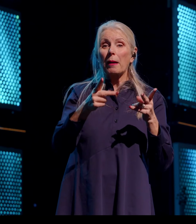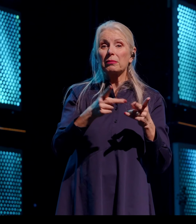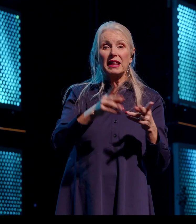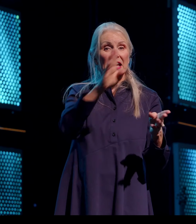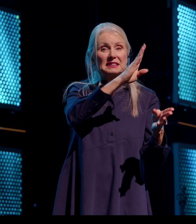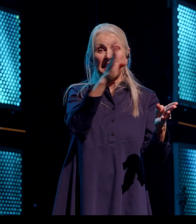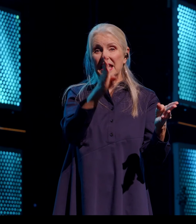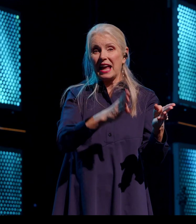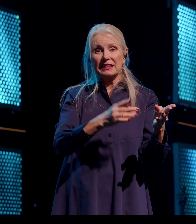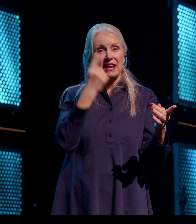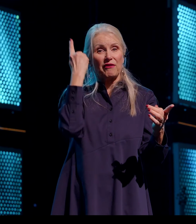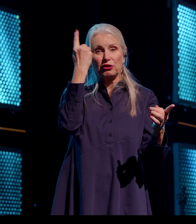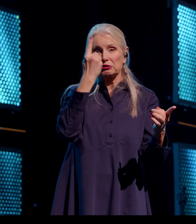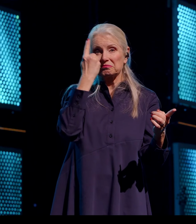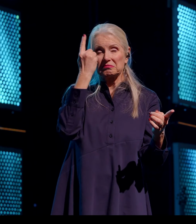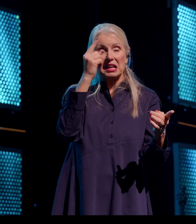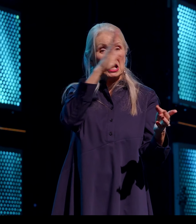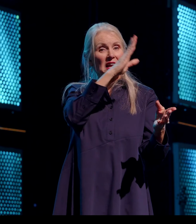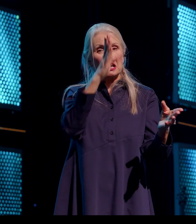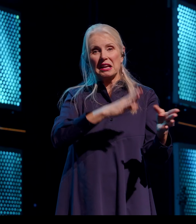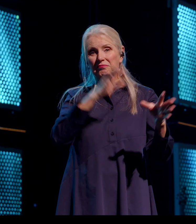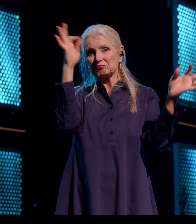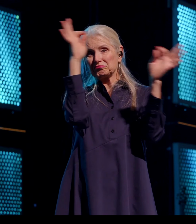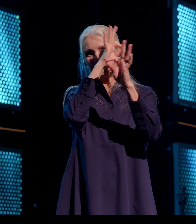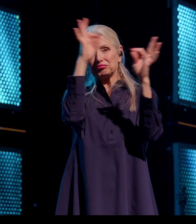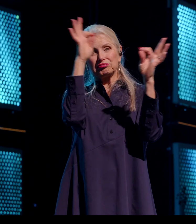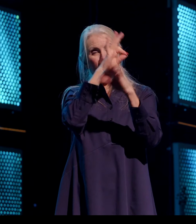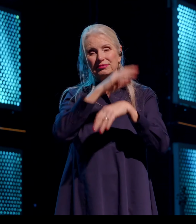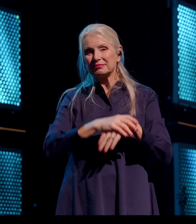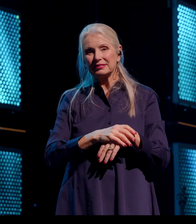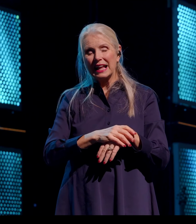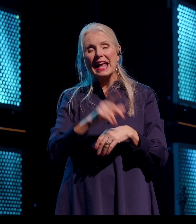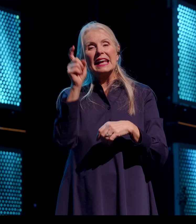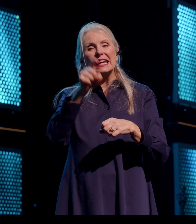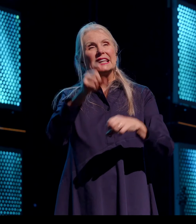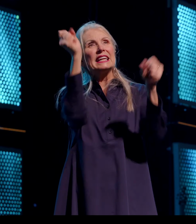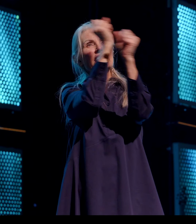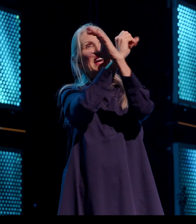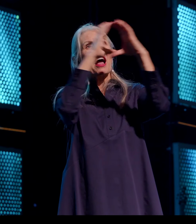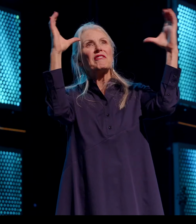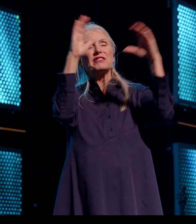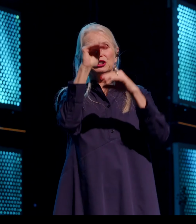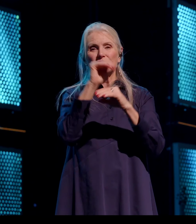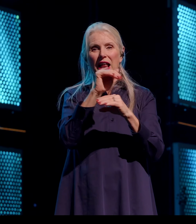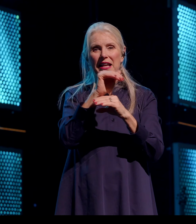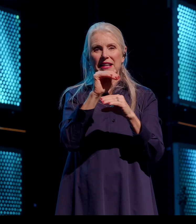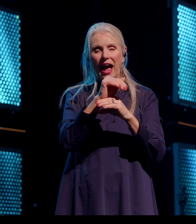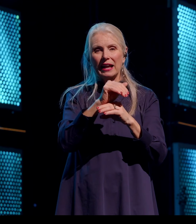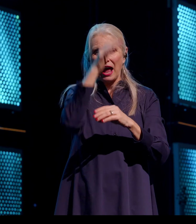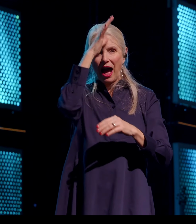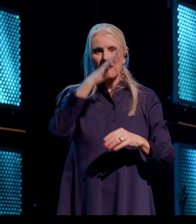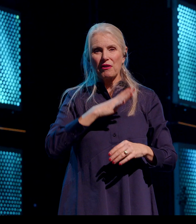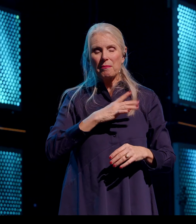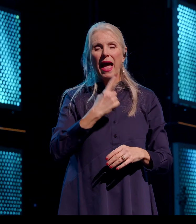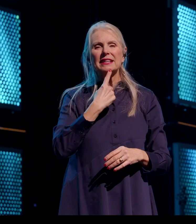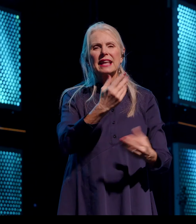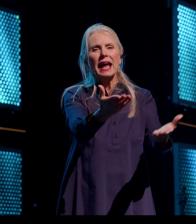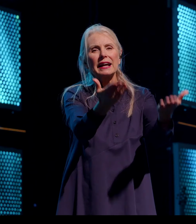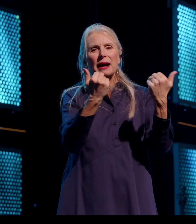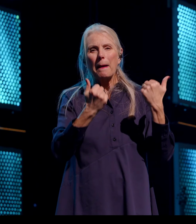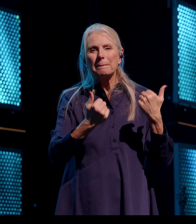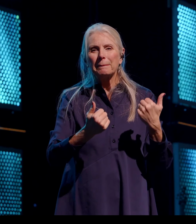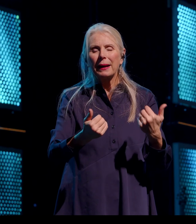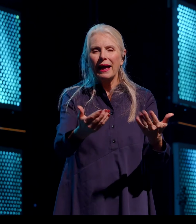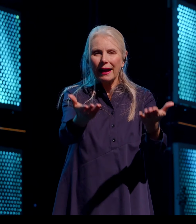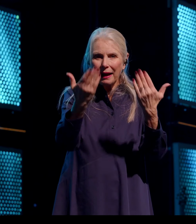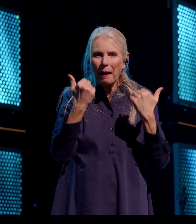from Macedonia saying, come this way to Philippi. I hope that we'll see together, because this is just as much for